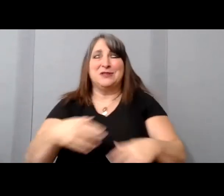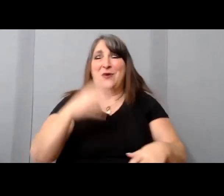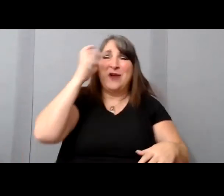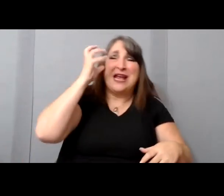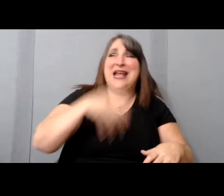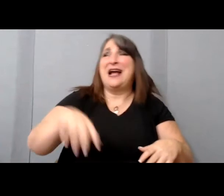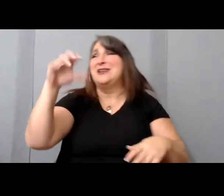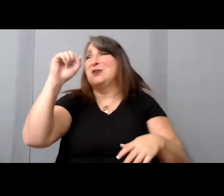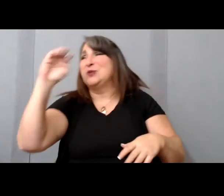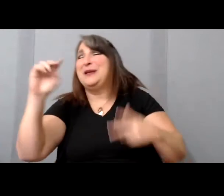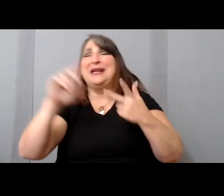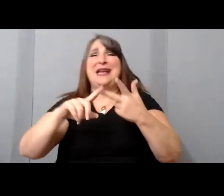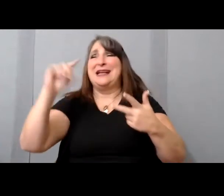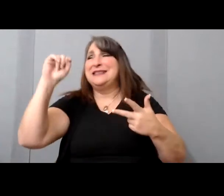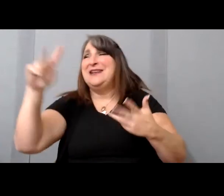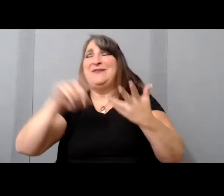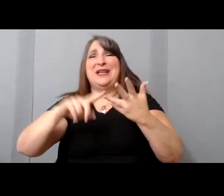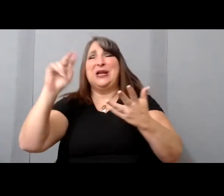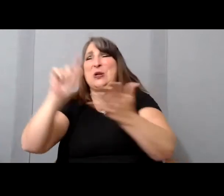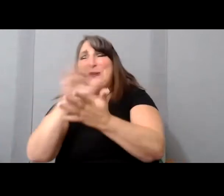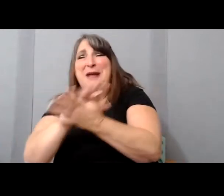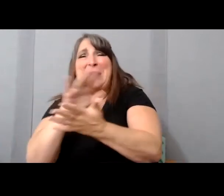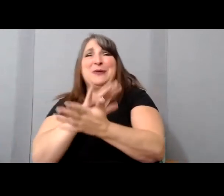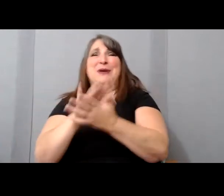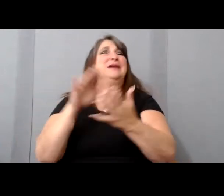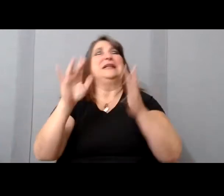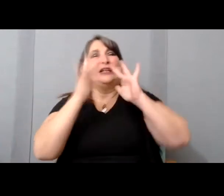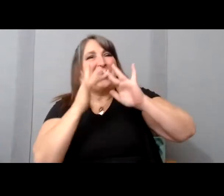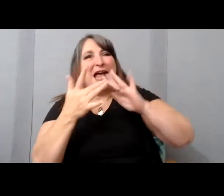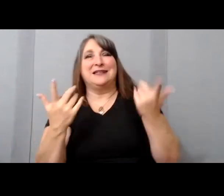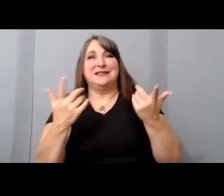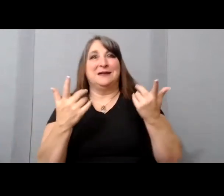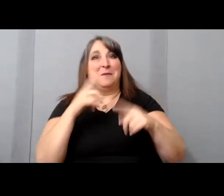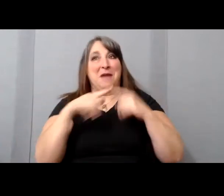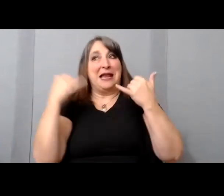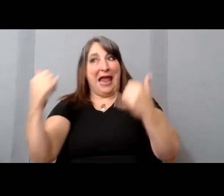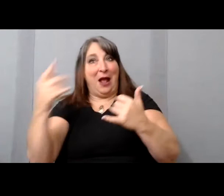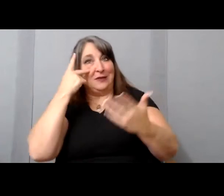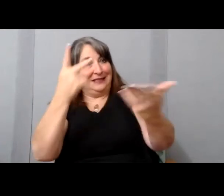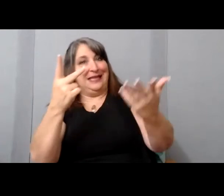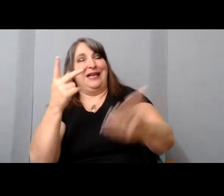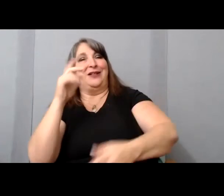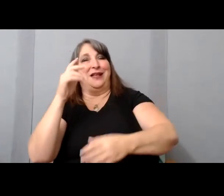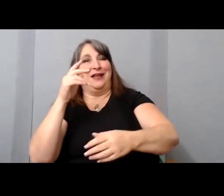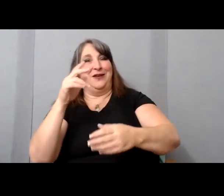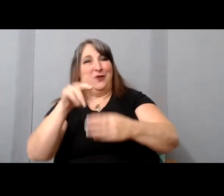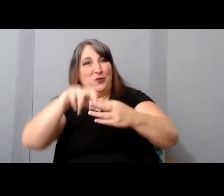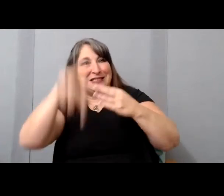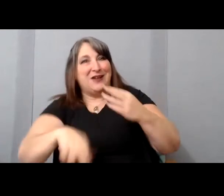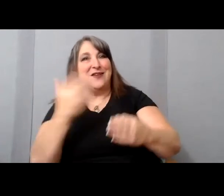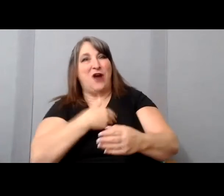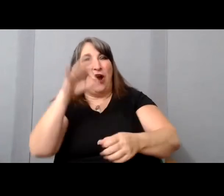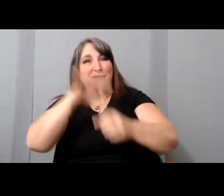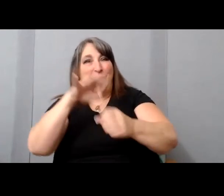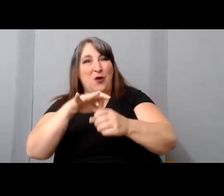across multiple languages. I think about a dozen languages. At the end of the day, you can see the work product of our voter education efforts on the